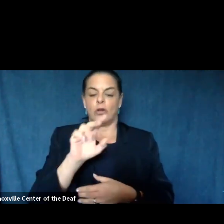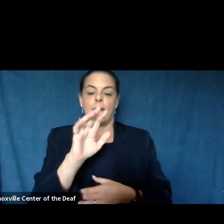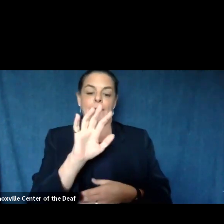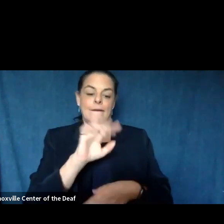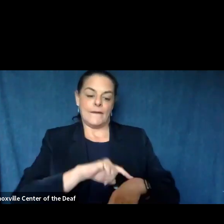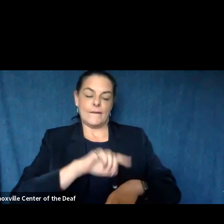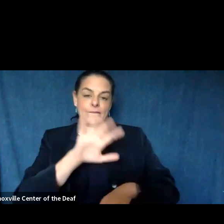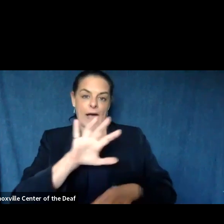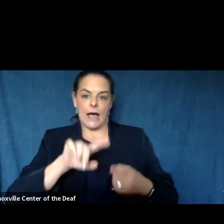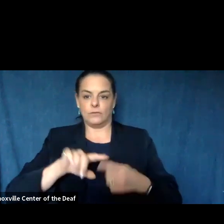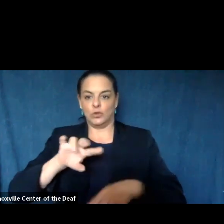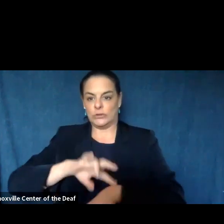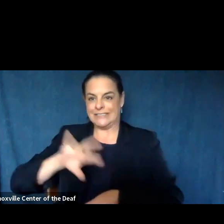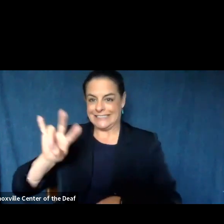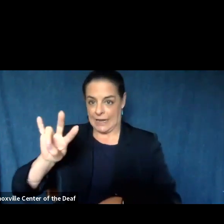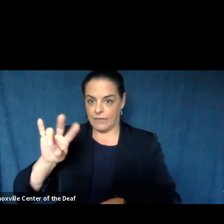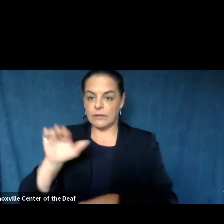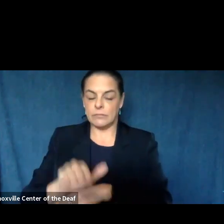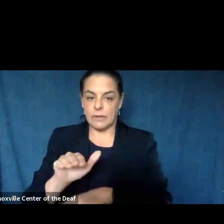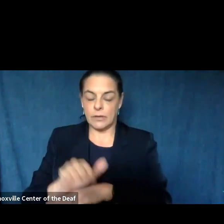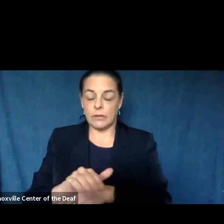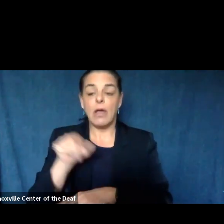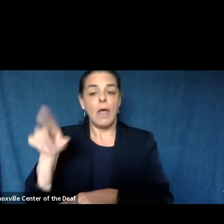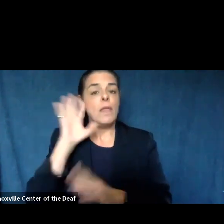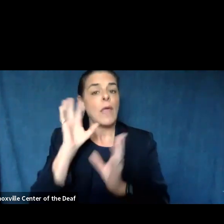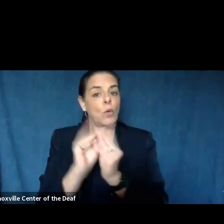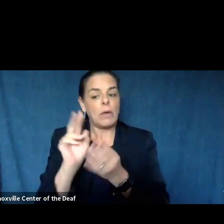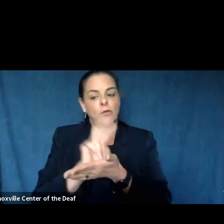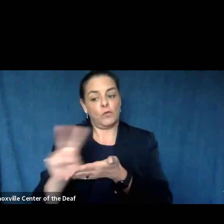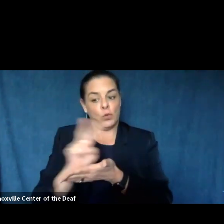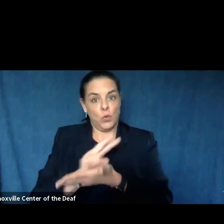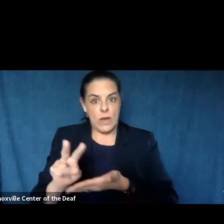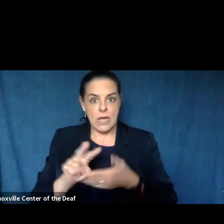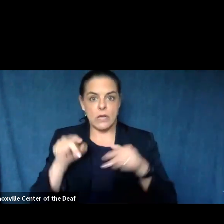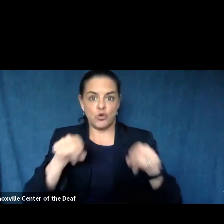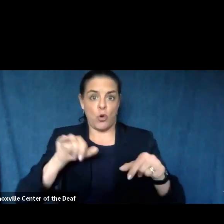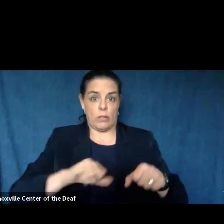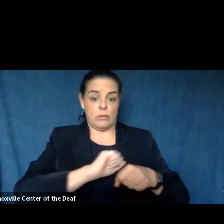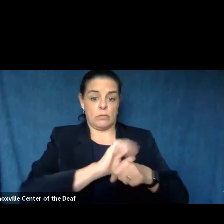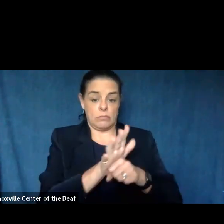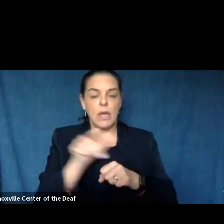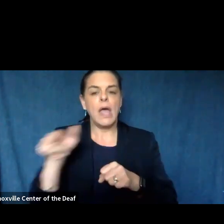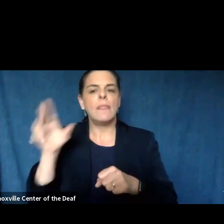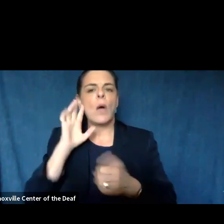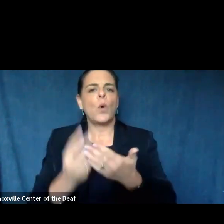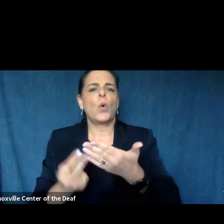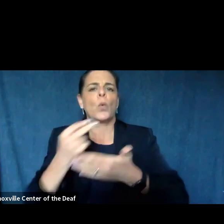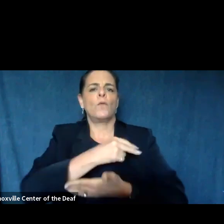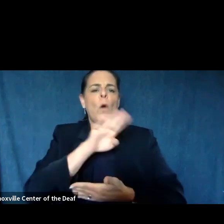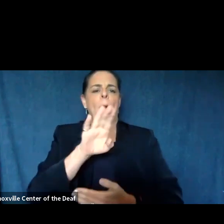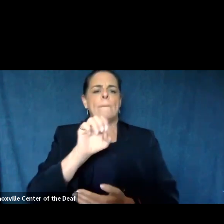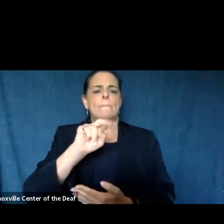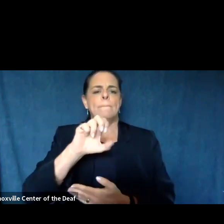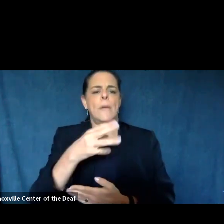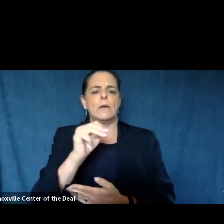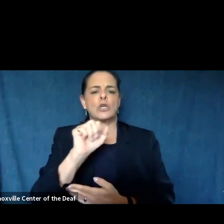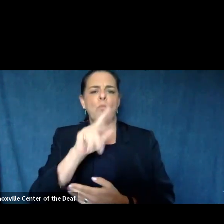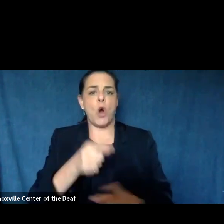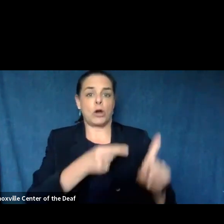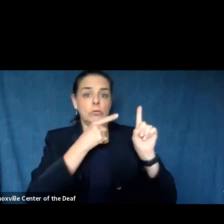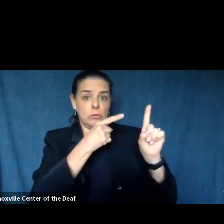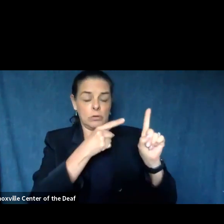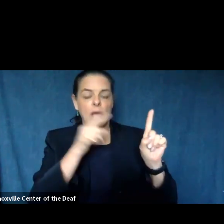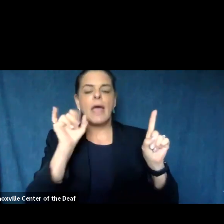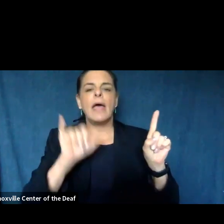during the pandemic. During these meetings, they will review the benchmarks. For that reason, we are changing when we report our benchmarks